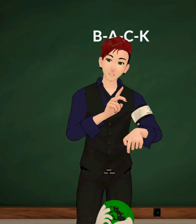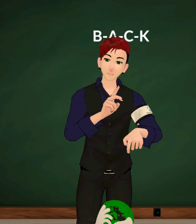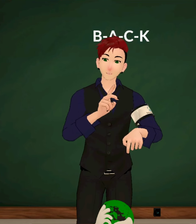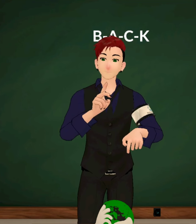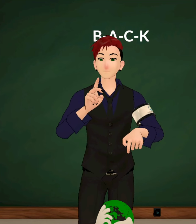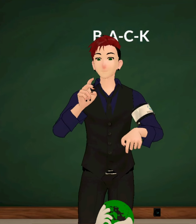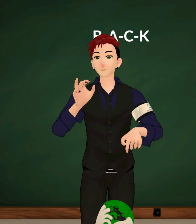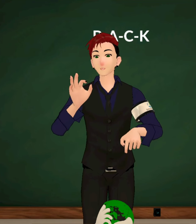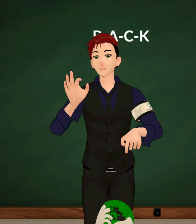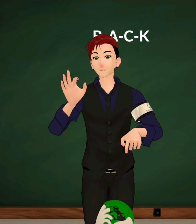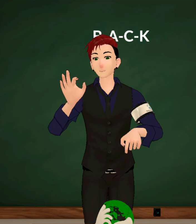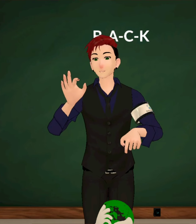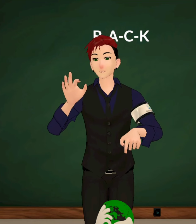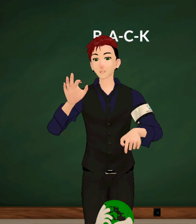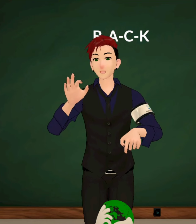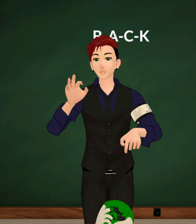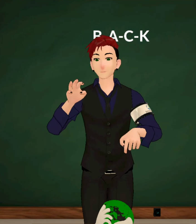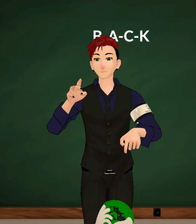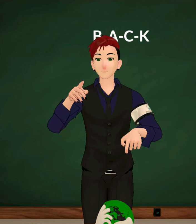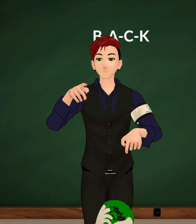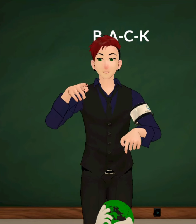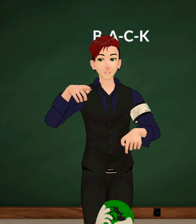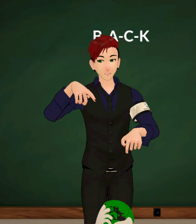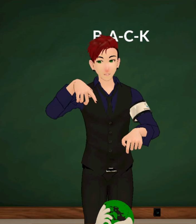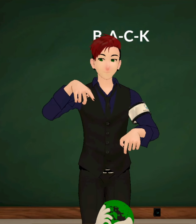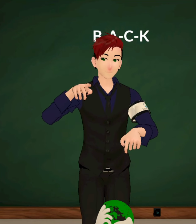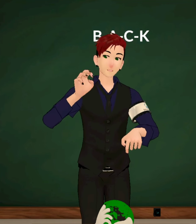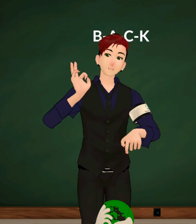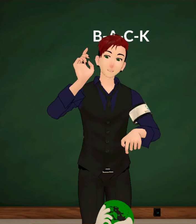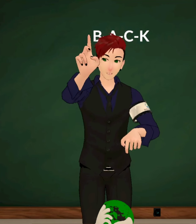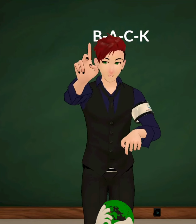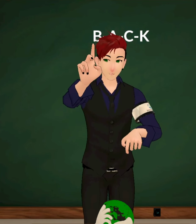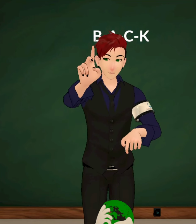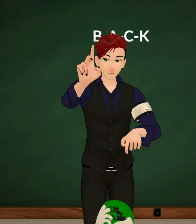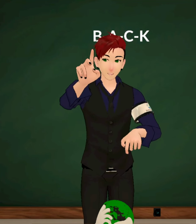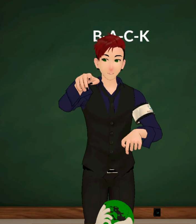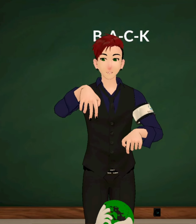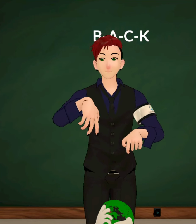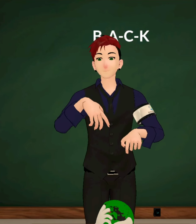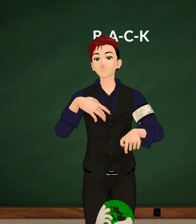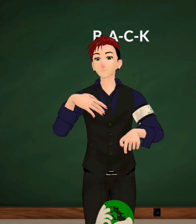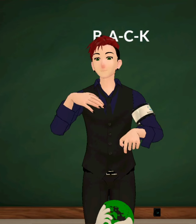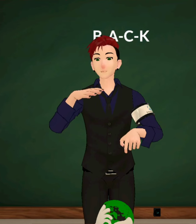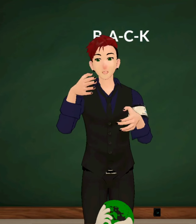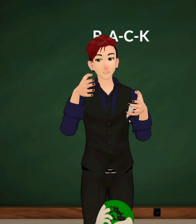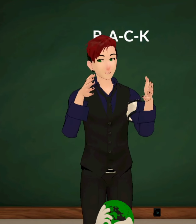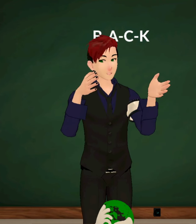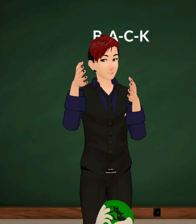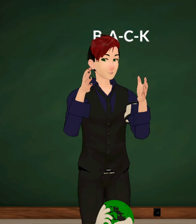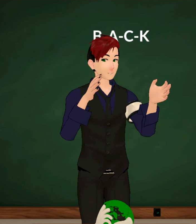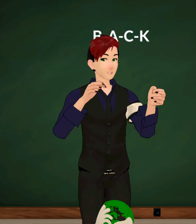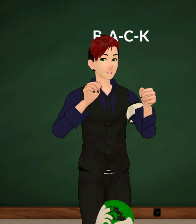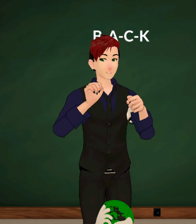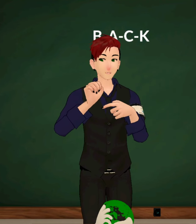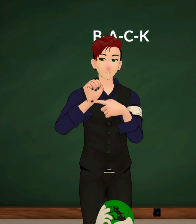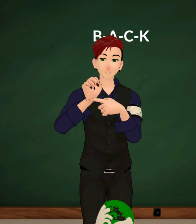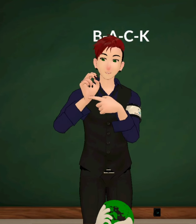back. Or, like, oh, you go back. It's one of those ones that can be directional,